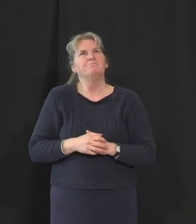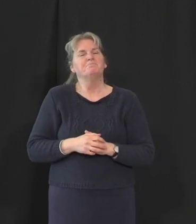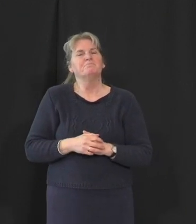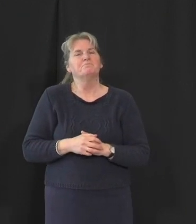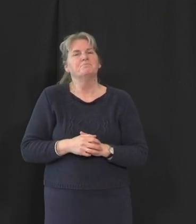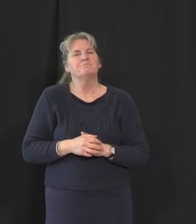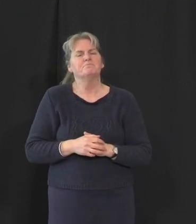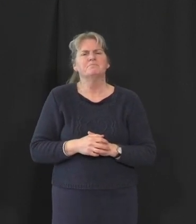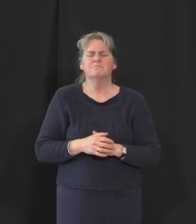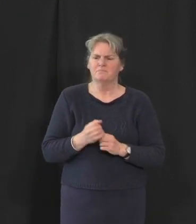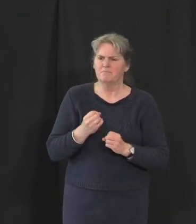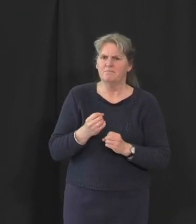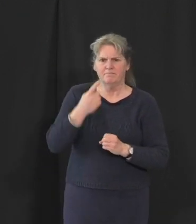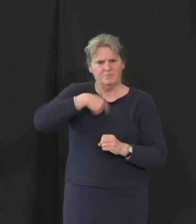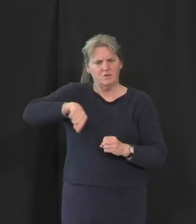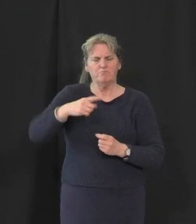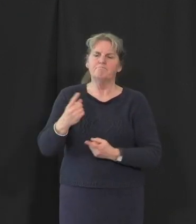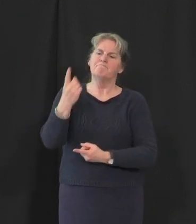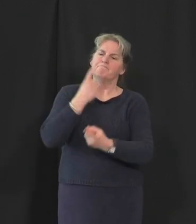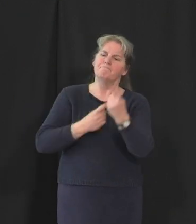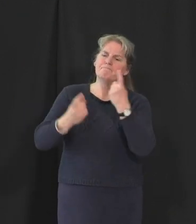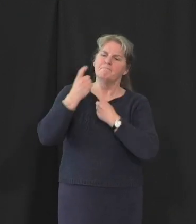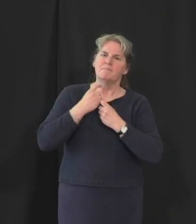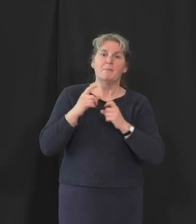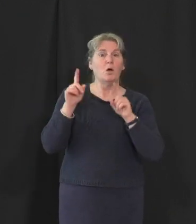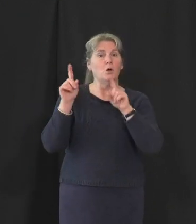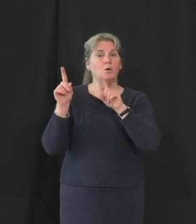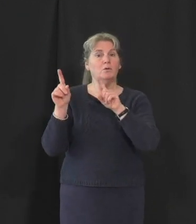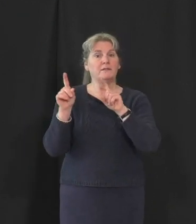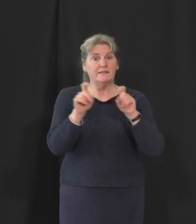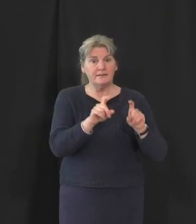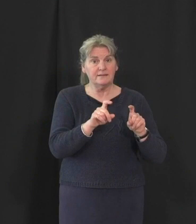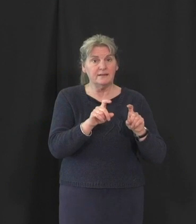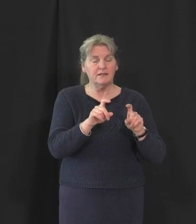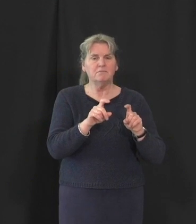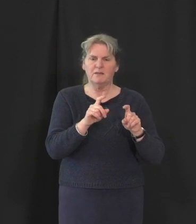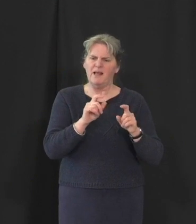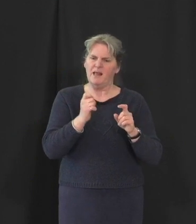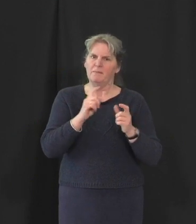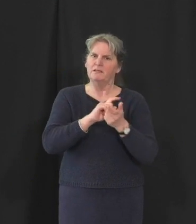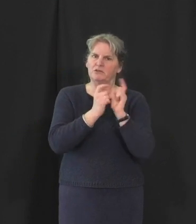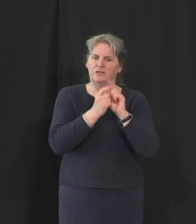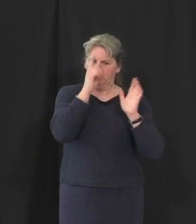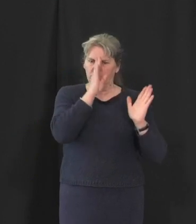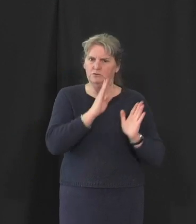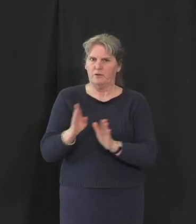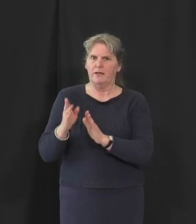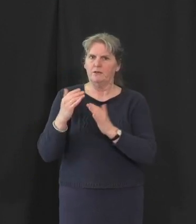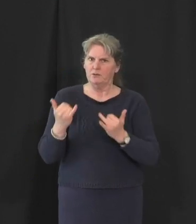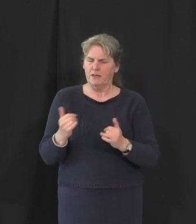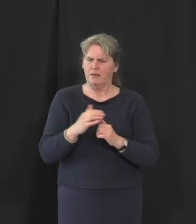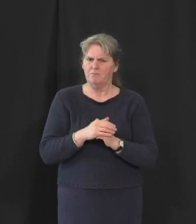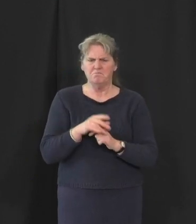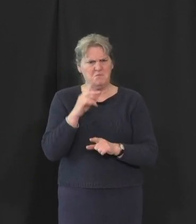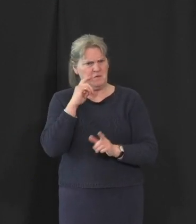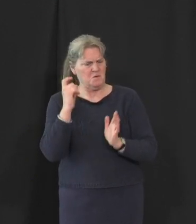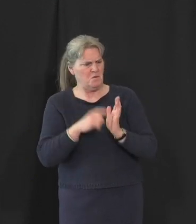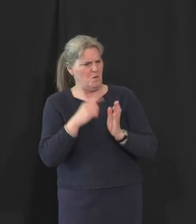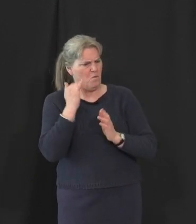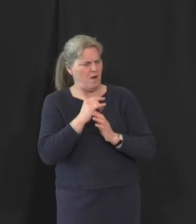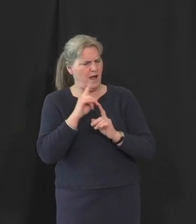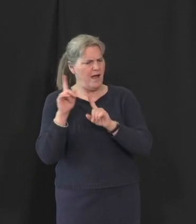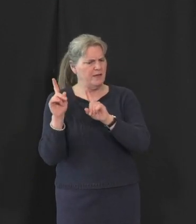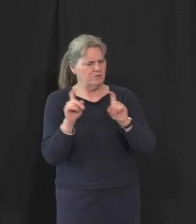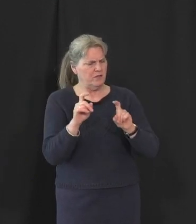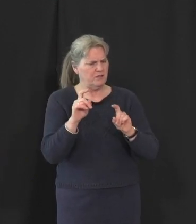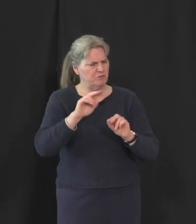Many have been asking about testing and how we are changing our testing strategy and why our testing numbers are going down. It's worth